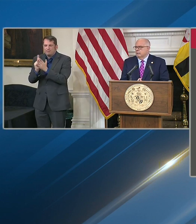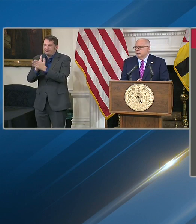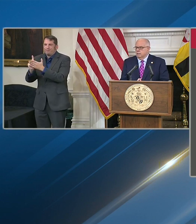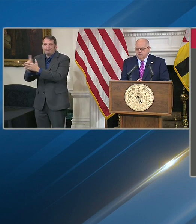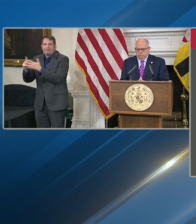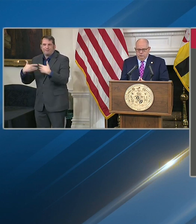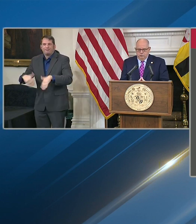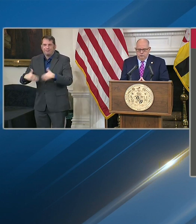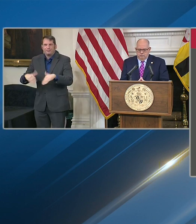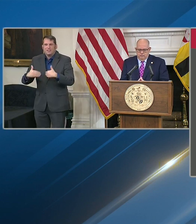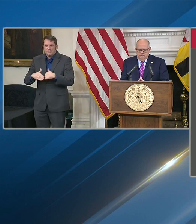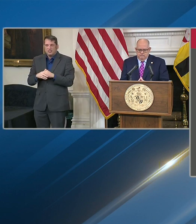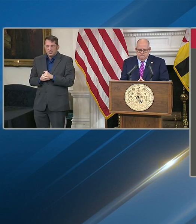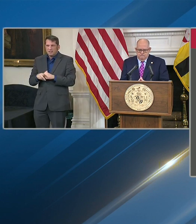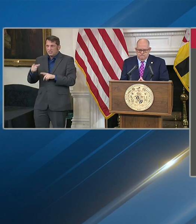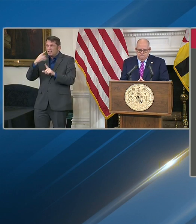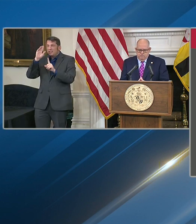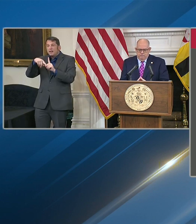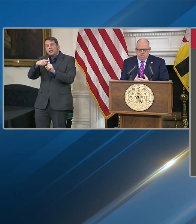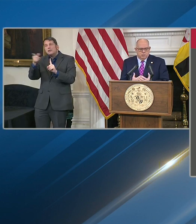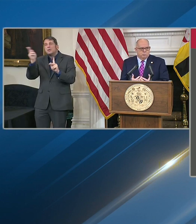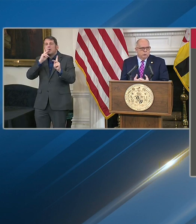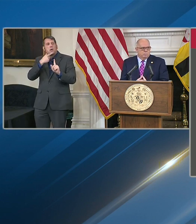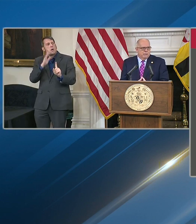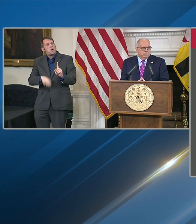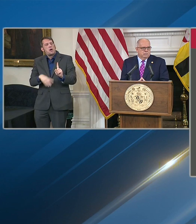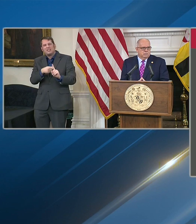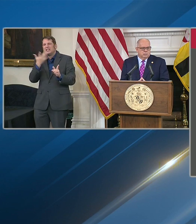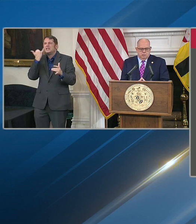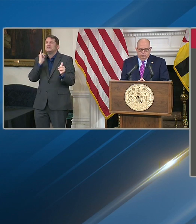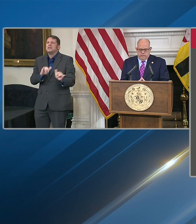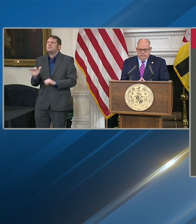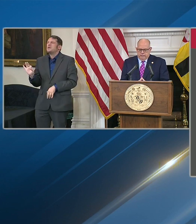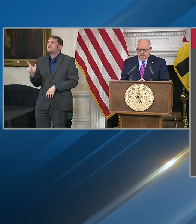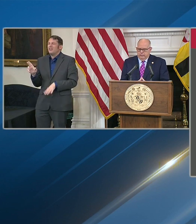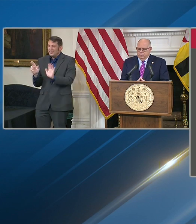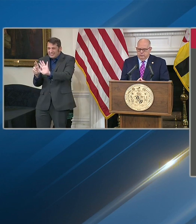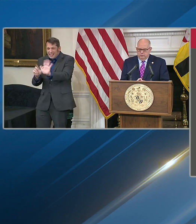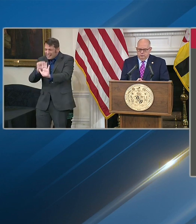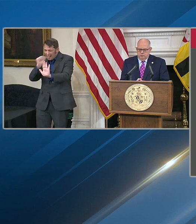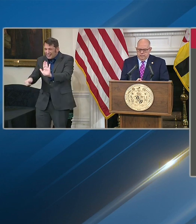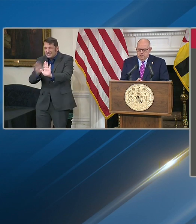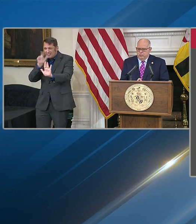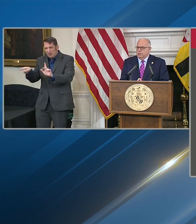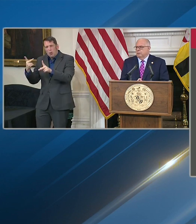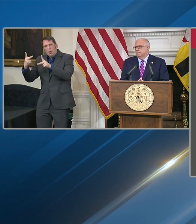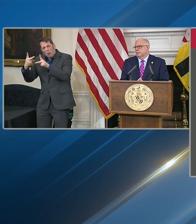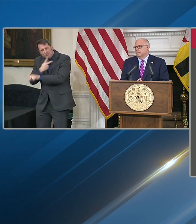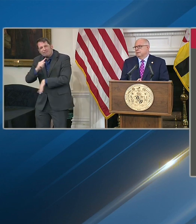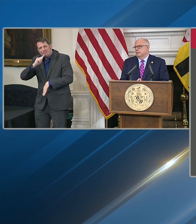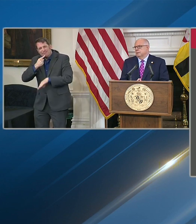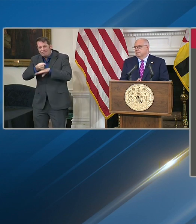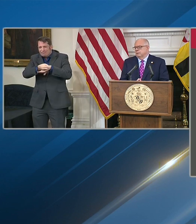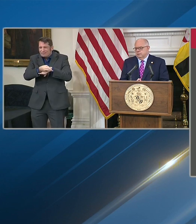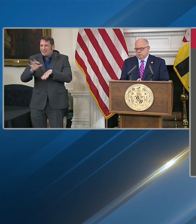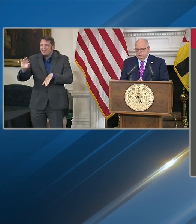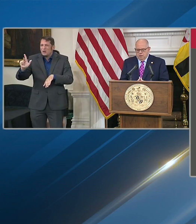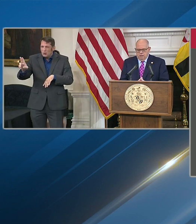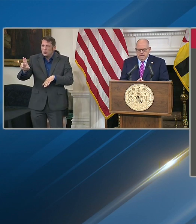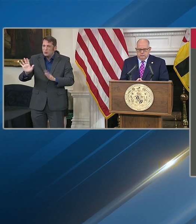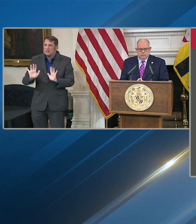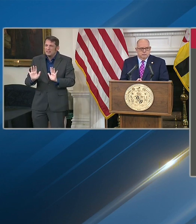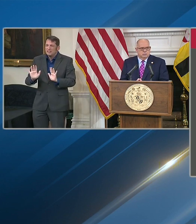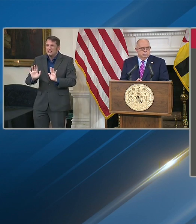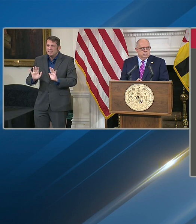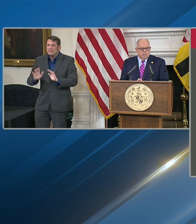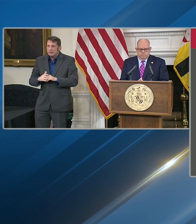not just the flu. We've lost more Marylanders to COVID-19 than we lose each year to